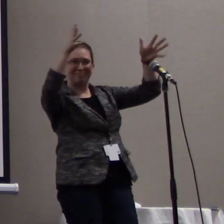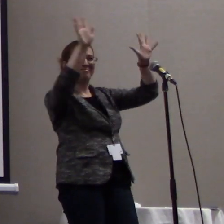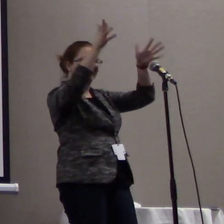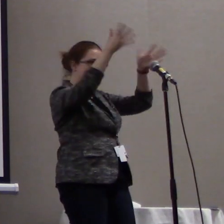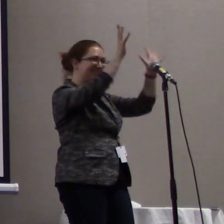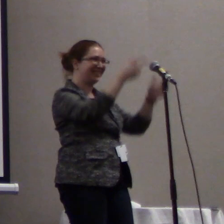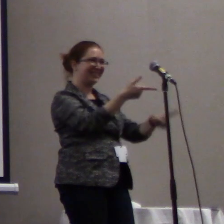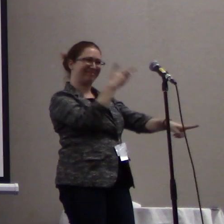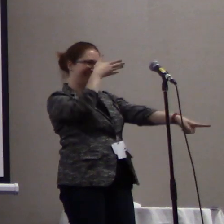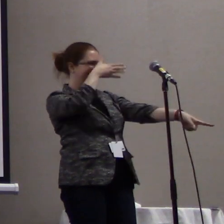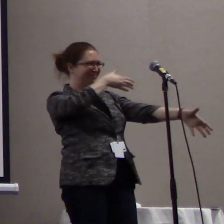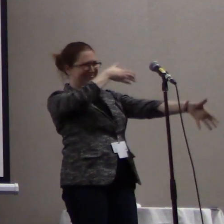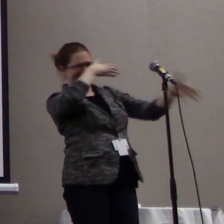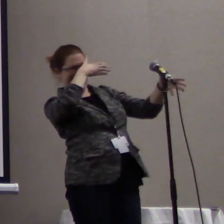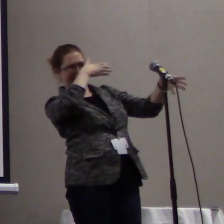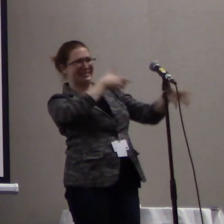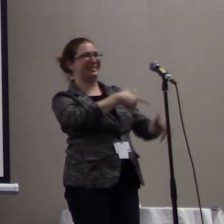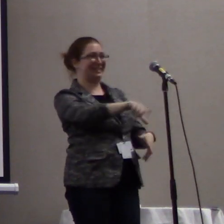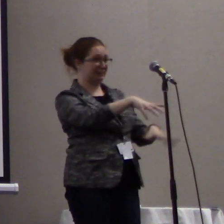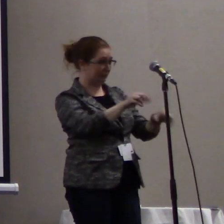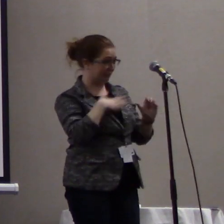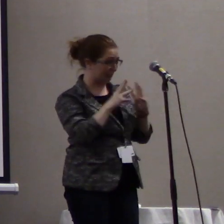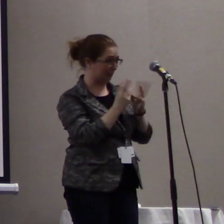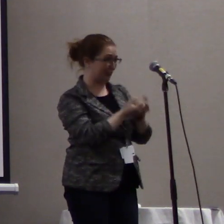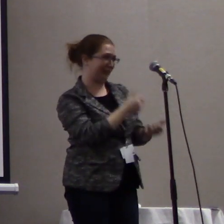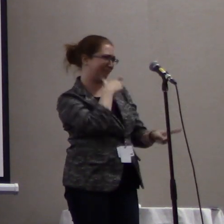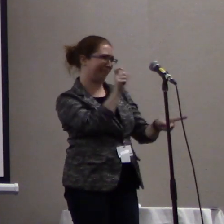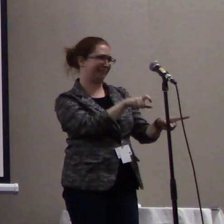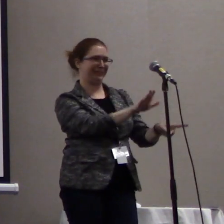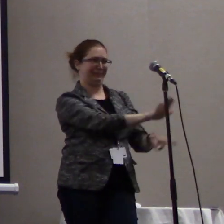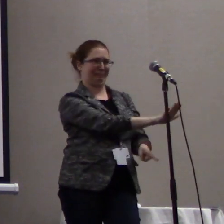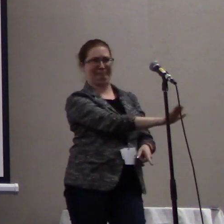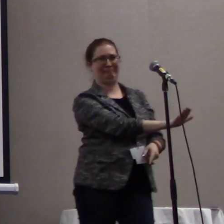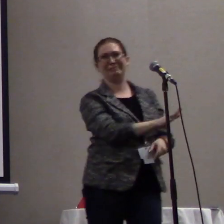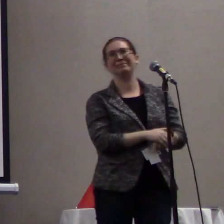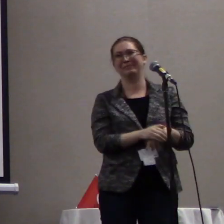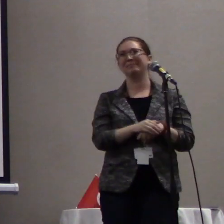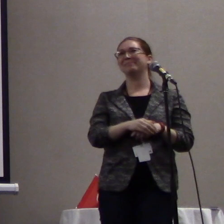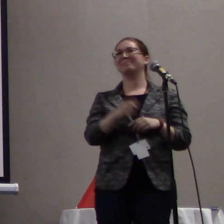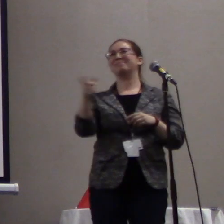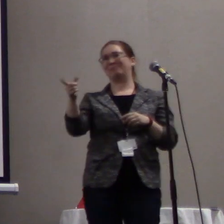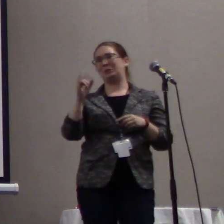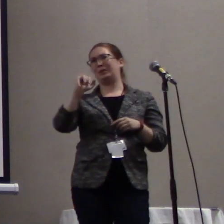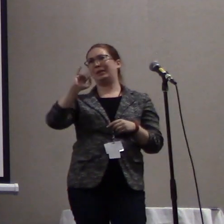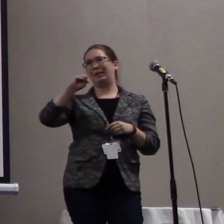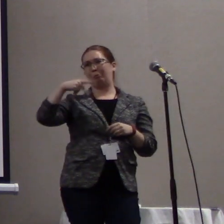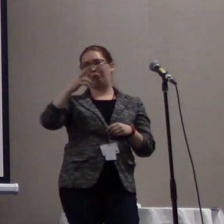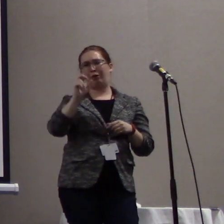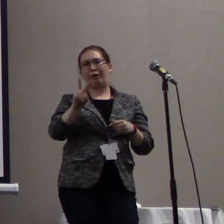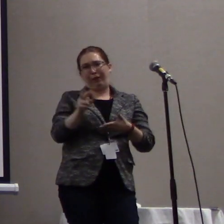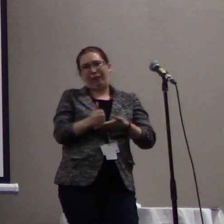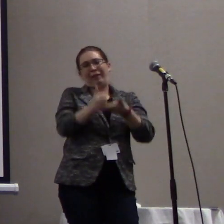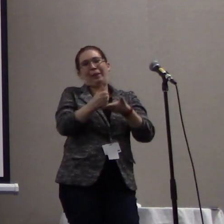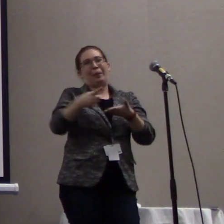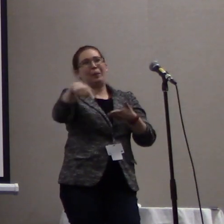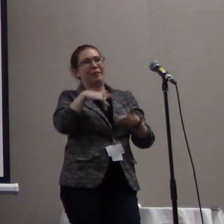else? Oh, that's good. These guys, forget it, they know it all. If you took my workshop, you would not even need it. Okay,